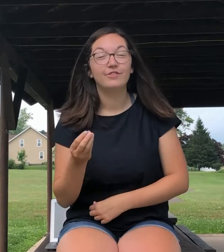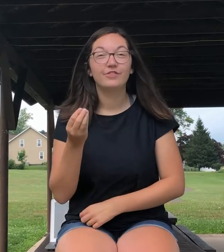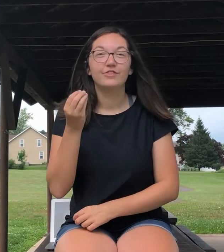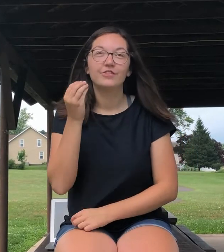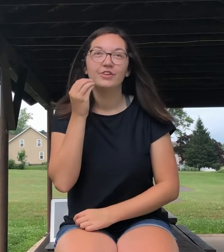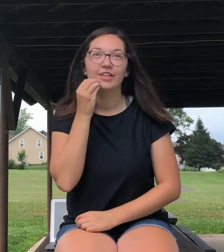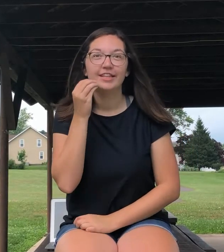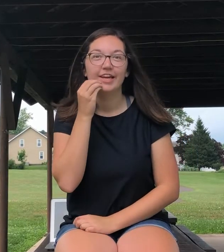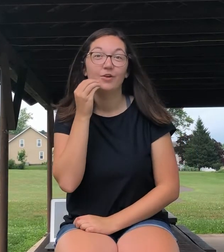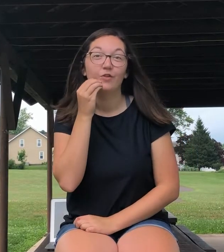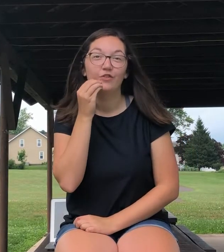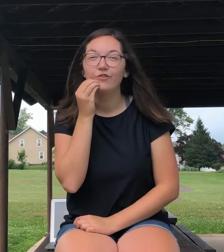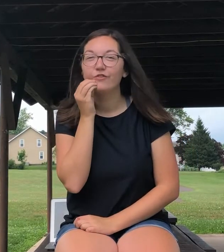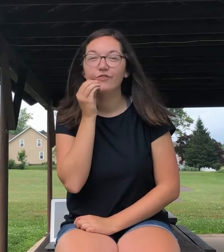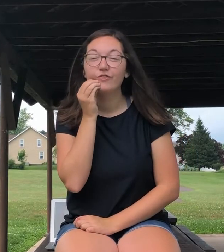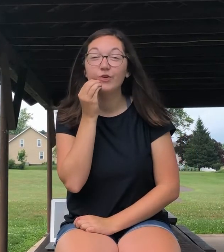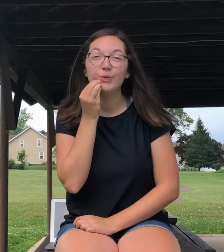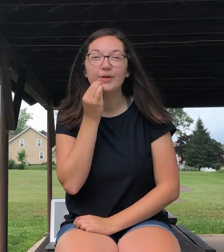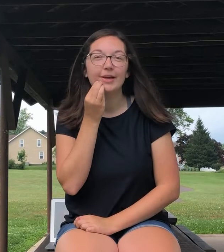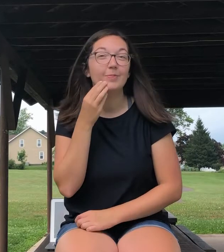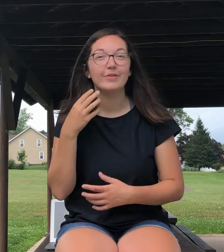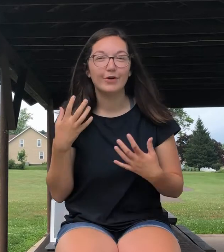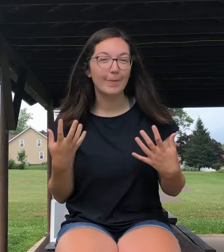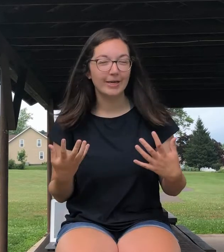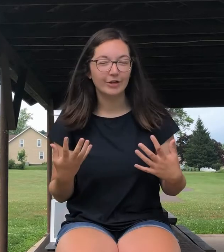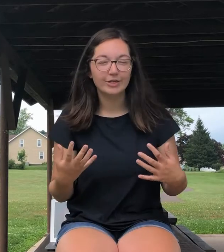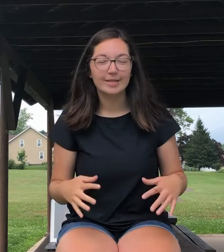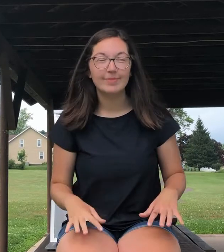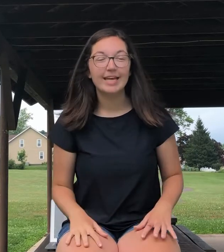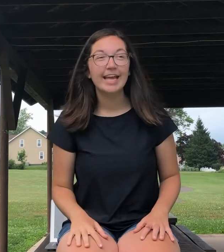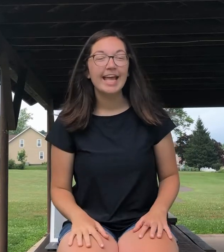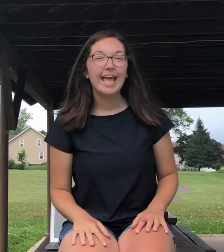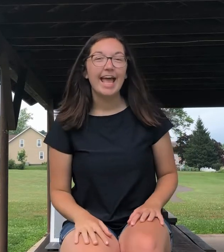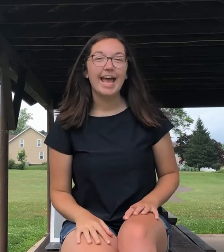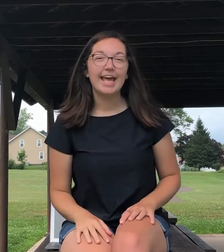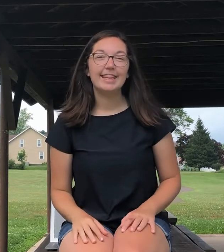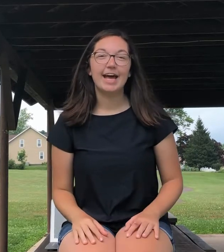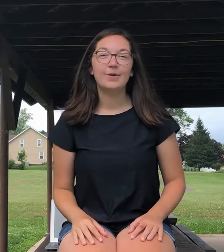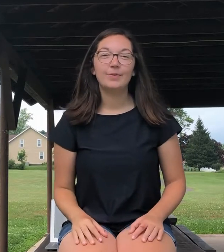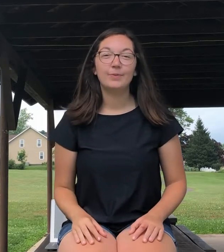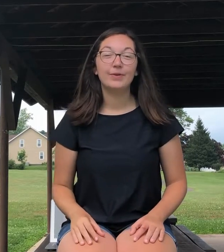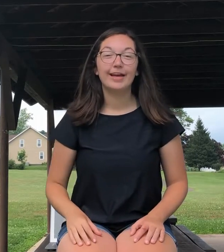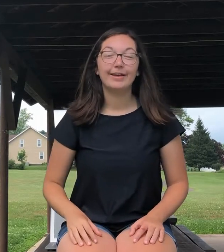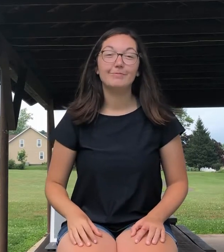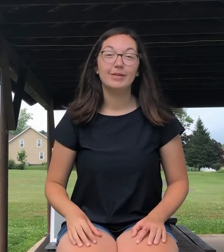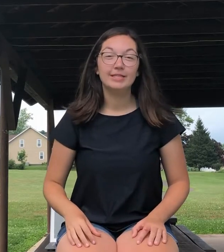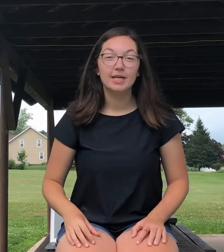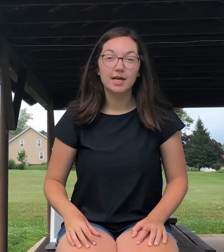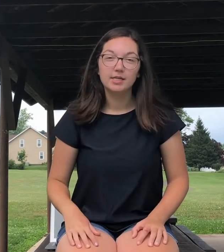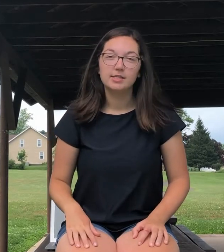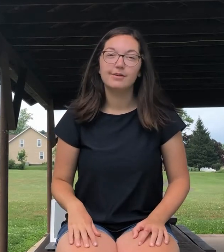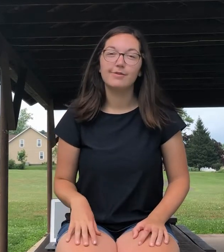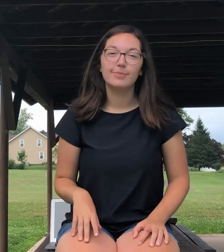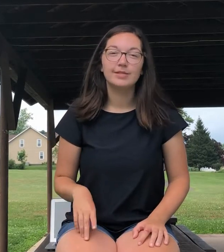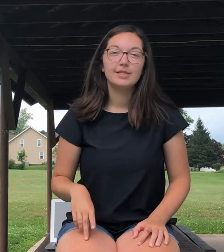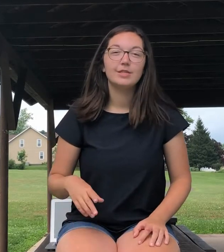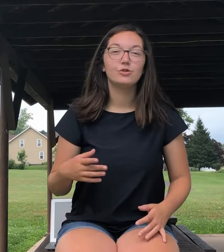food that would be for a meal or something. And we have pizza. So for pizza, you